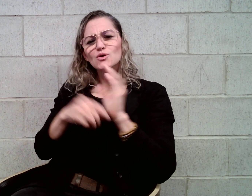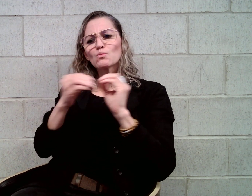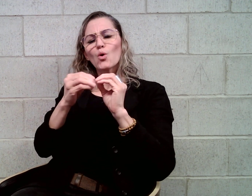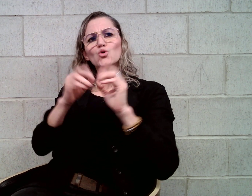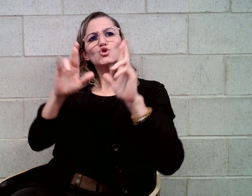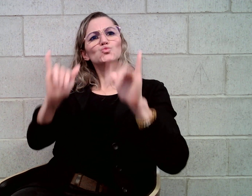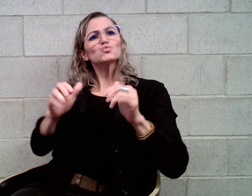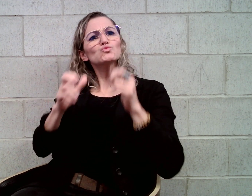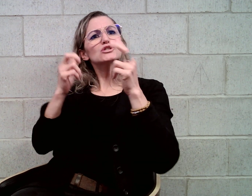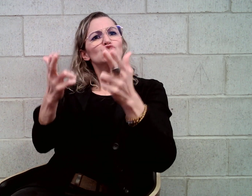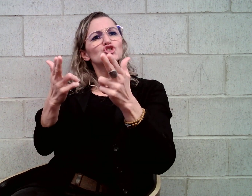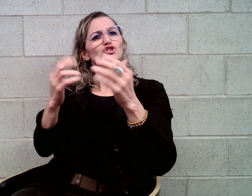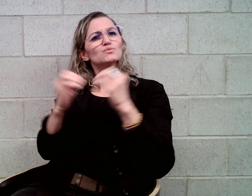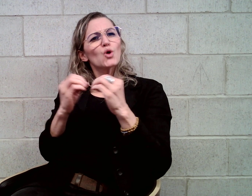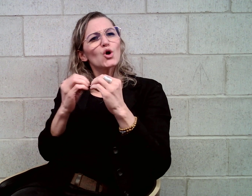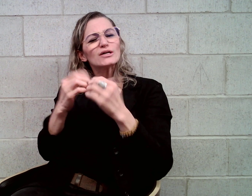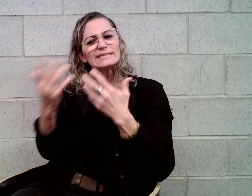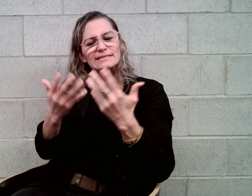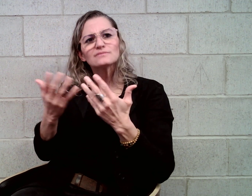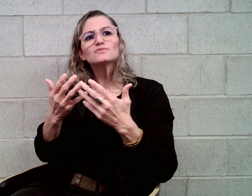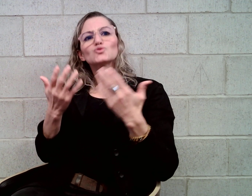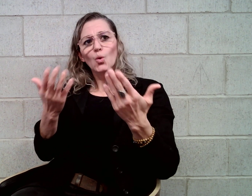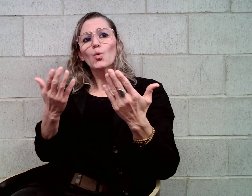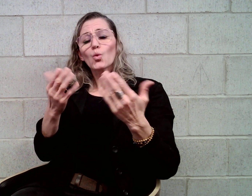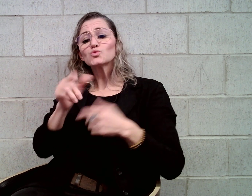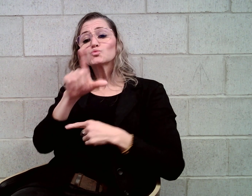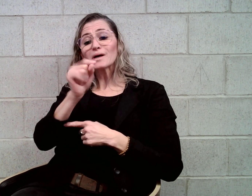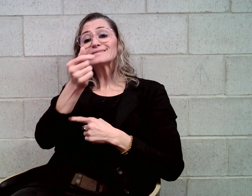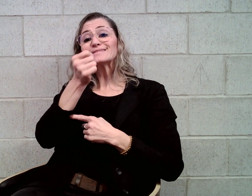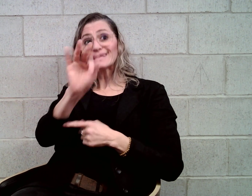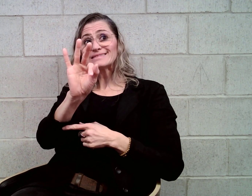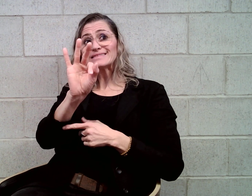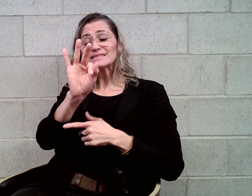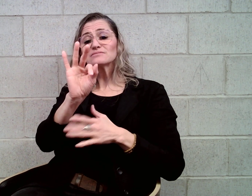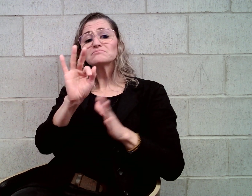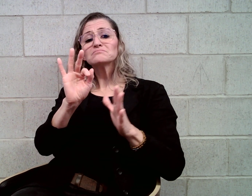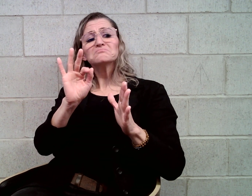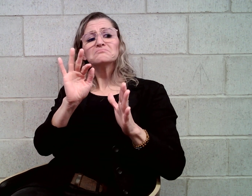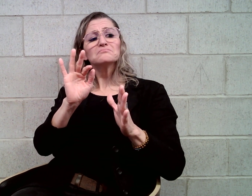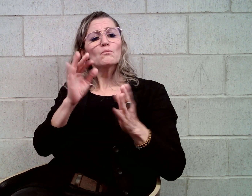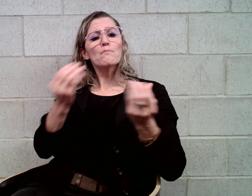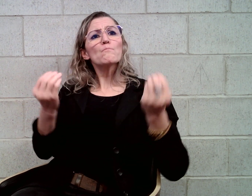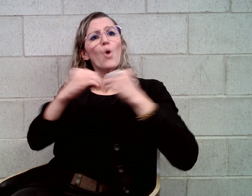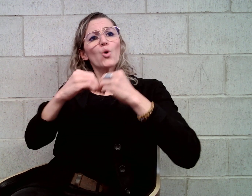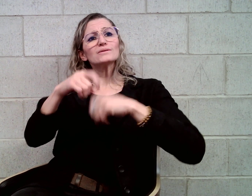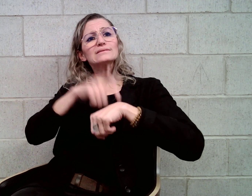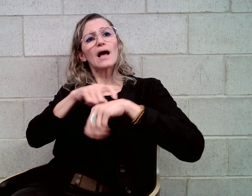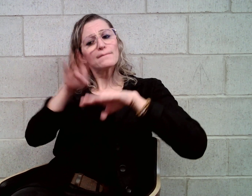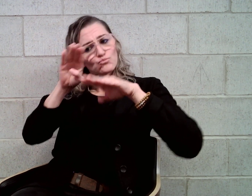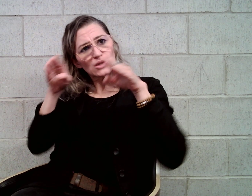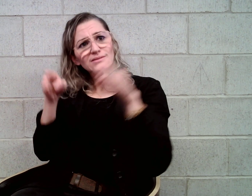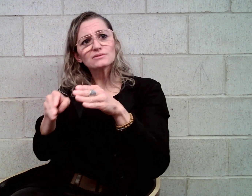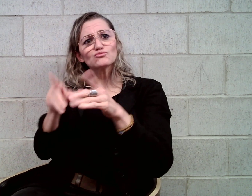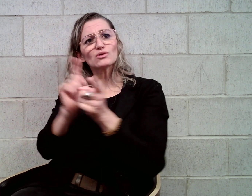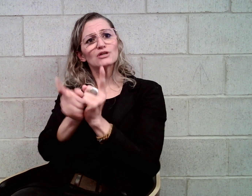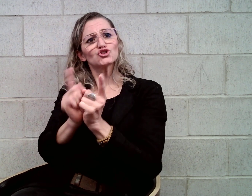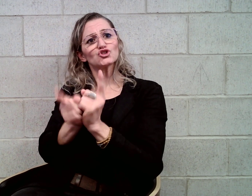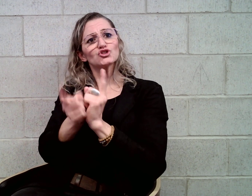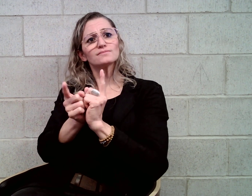more depth, it needed to be more rich. So the 2019 translation, I had more time to focus